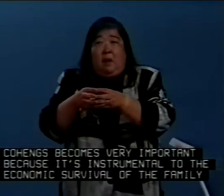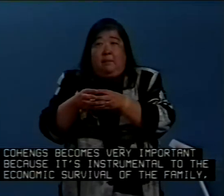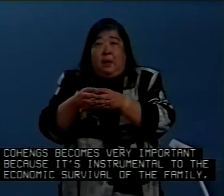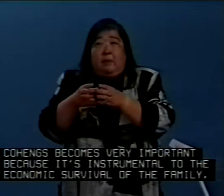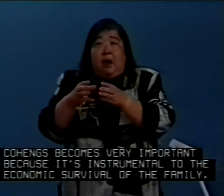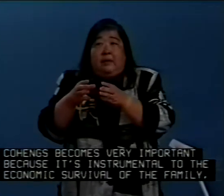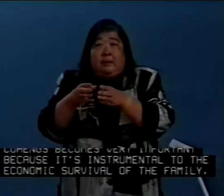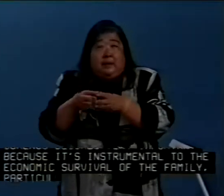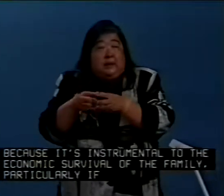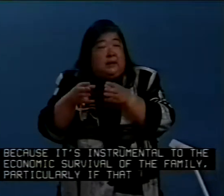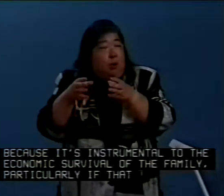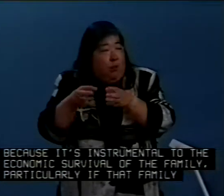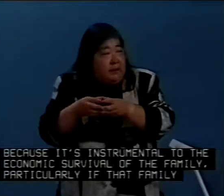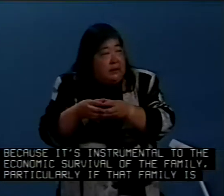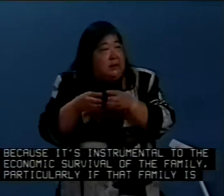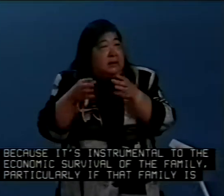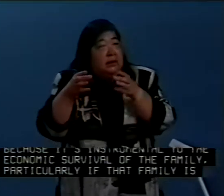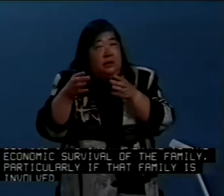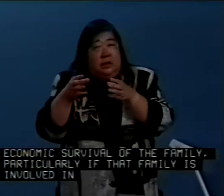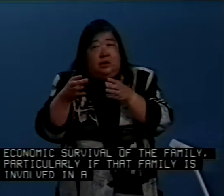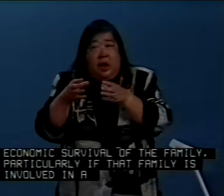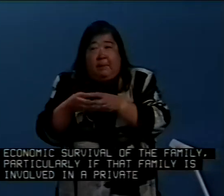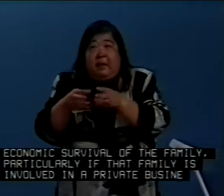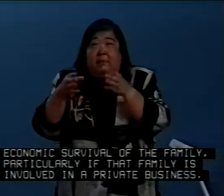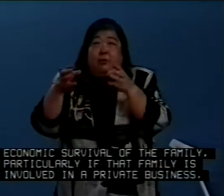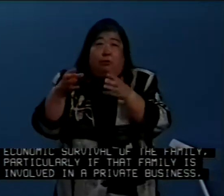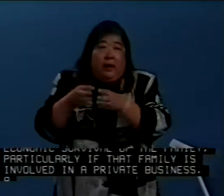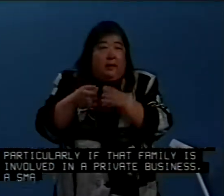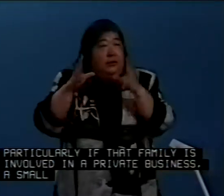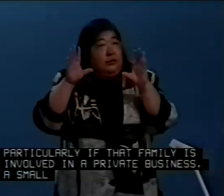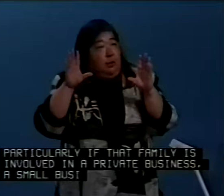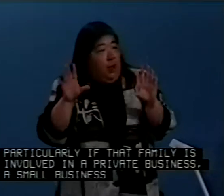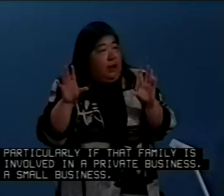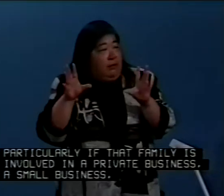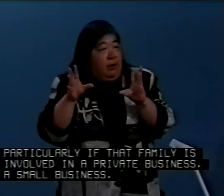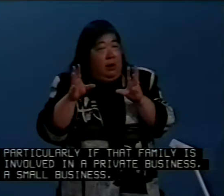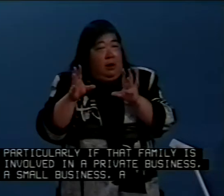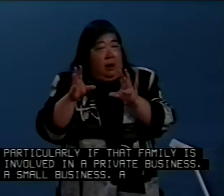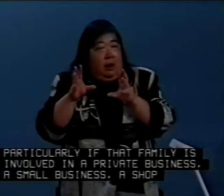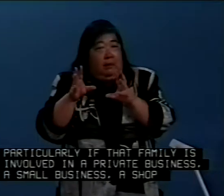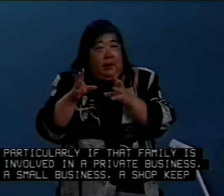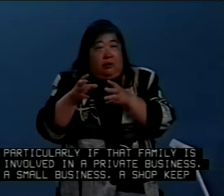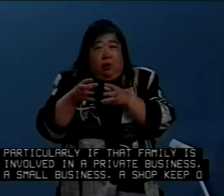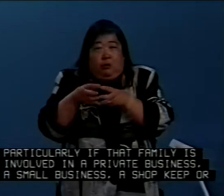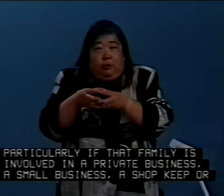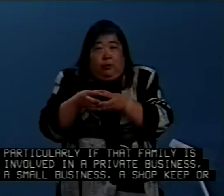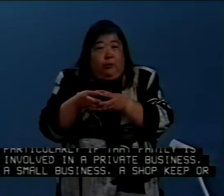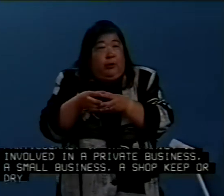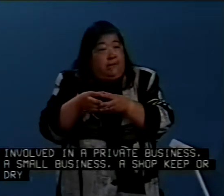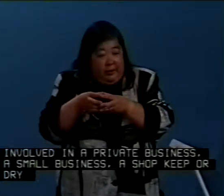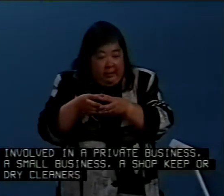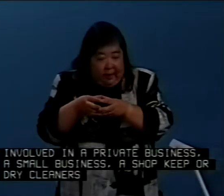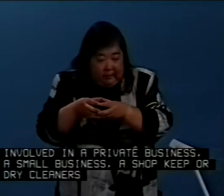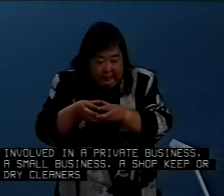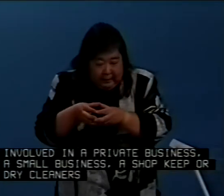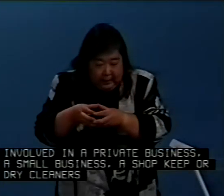a private business, a small business, a shopkeeper, dry cleaners, or whatever entrepreneurial effort that family is engaged